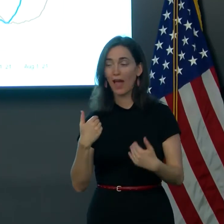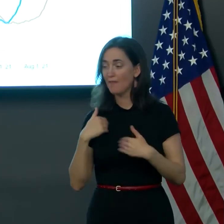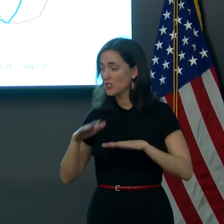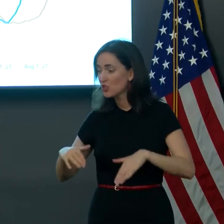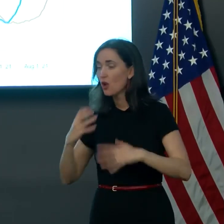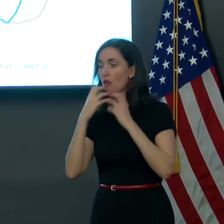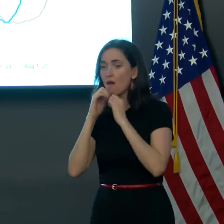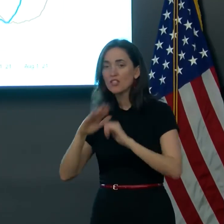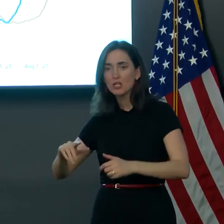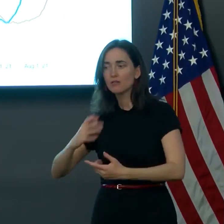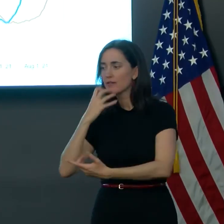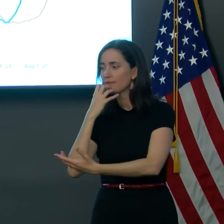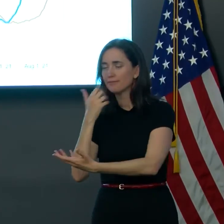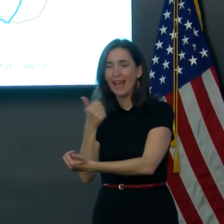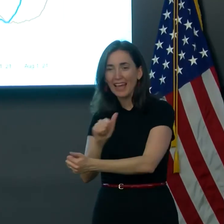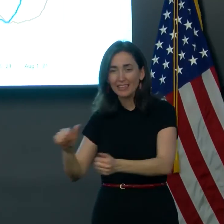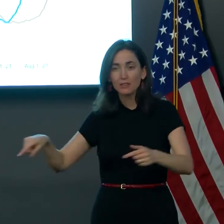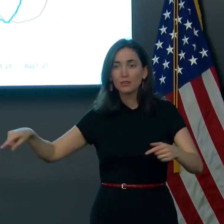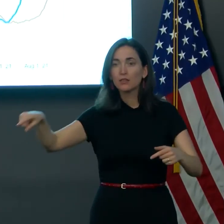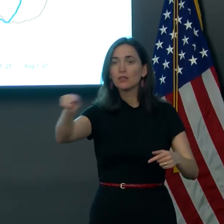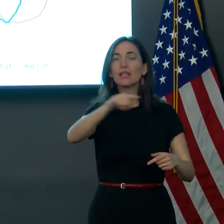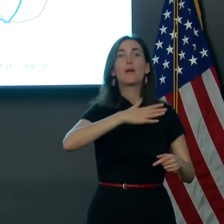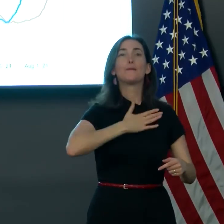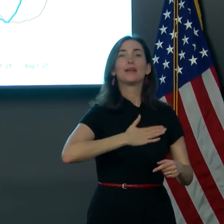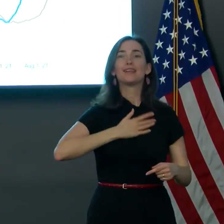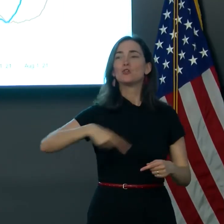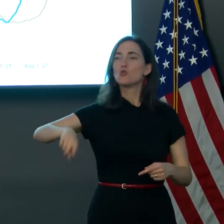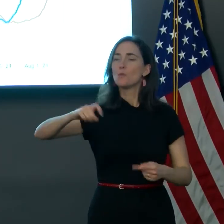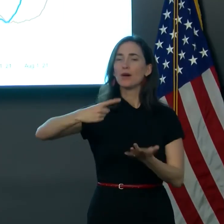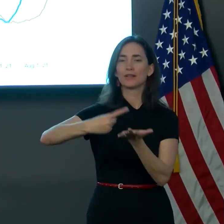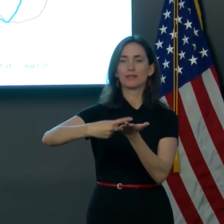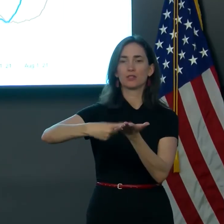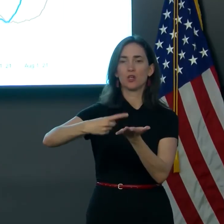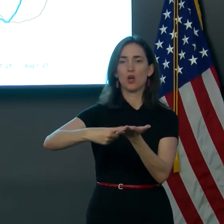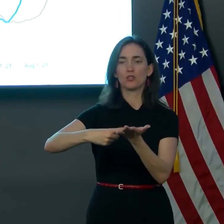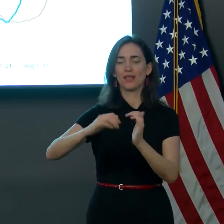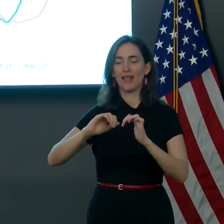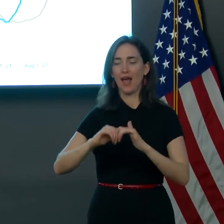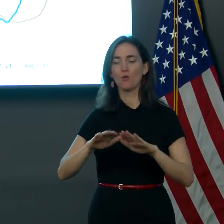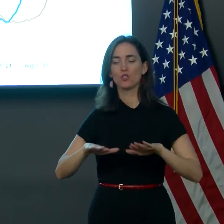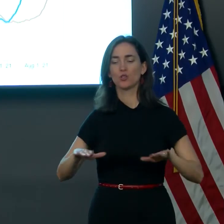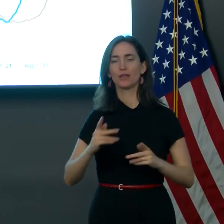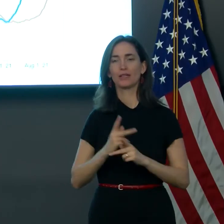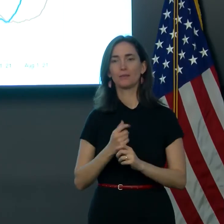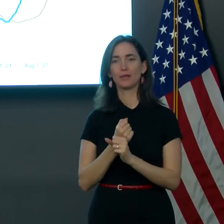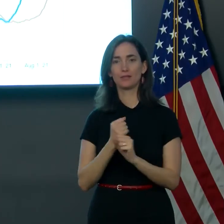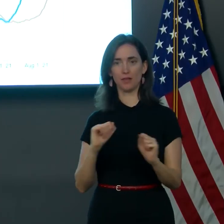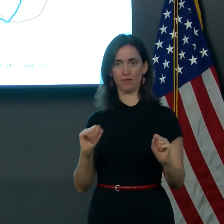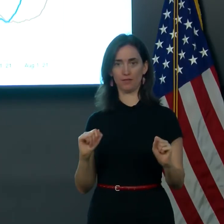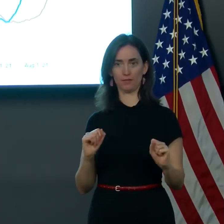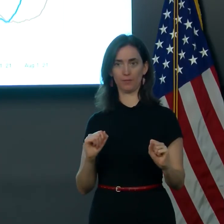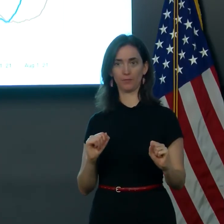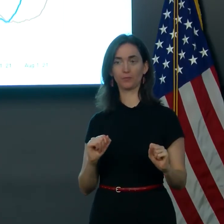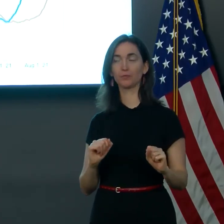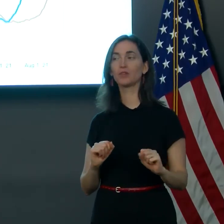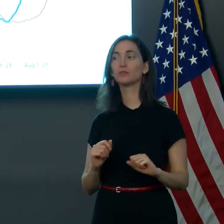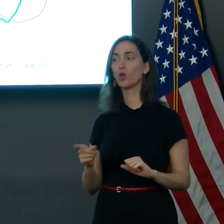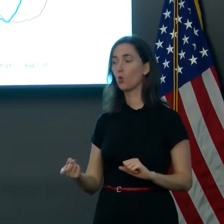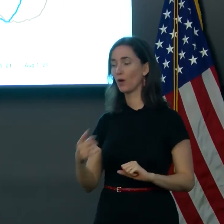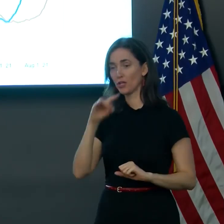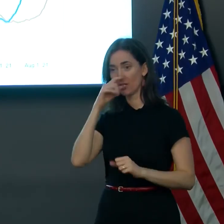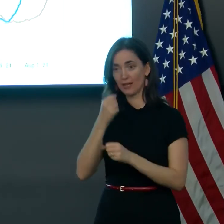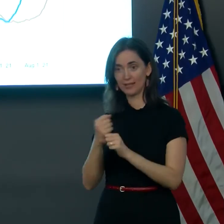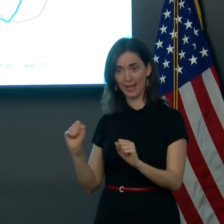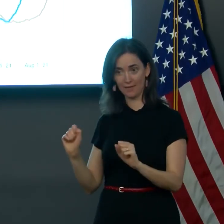to center this conversation around the safety of children. When a child is safe, they